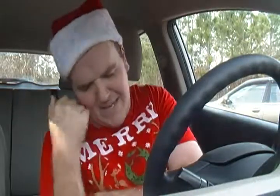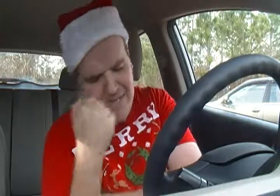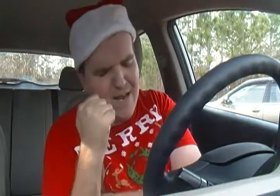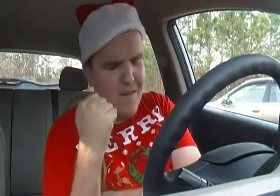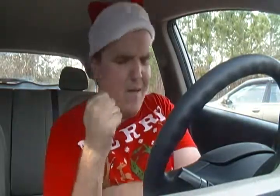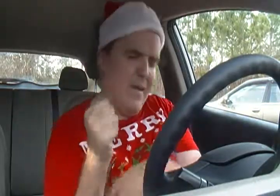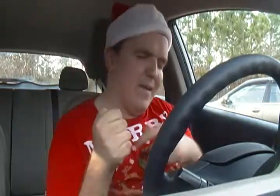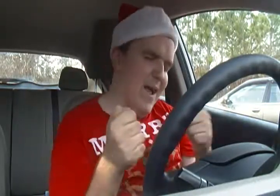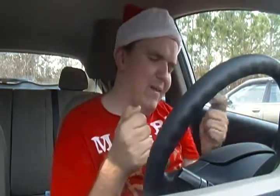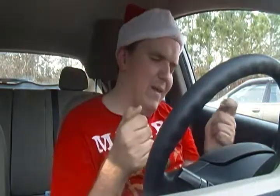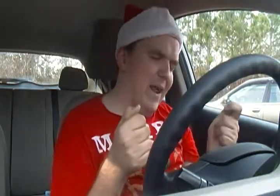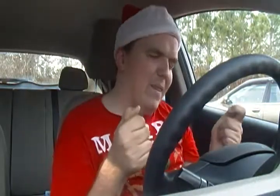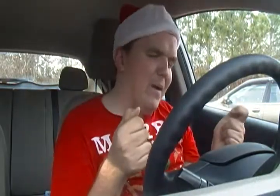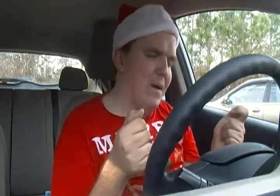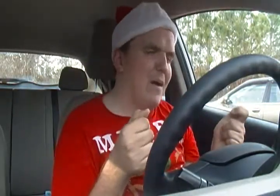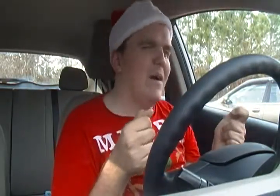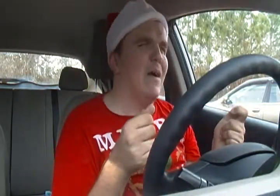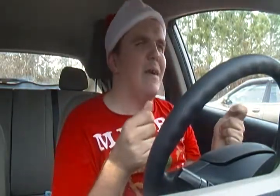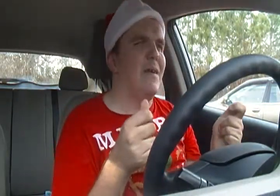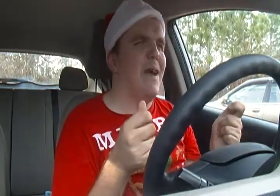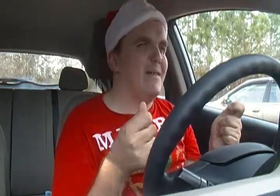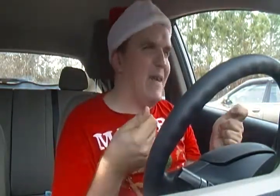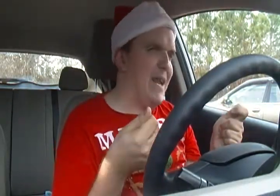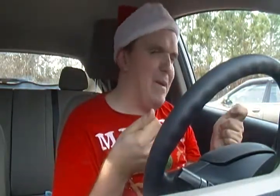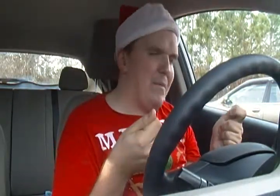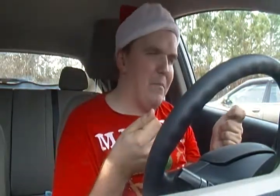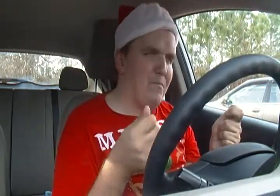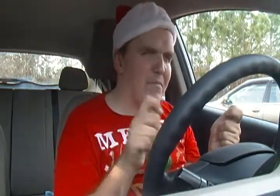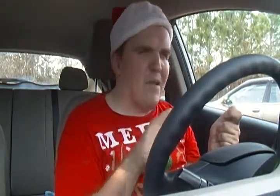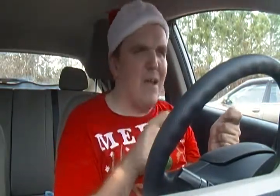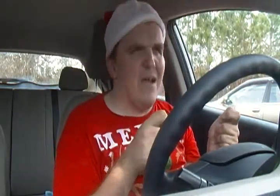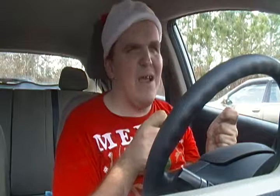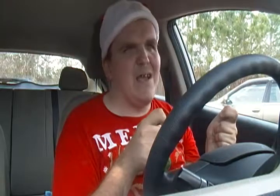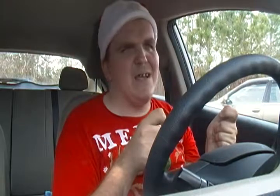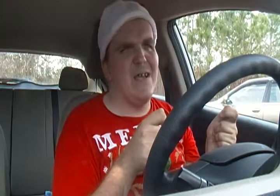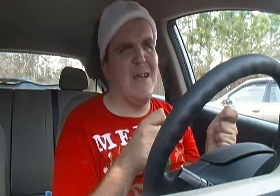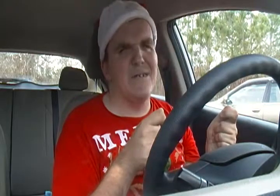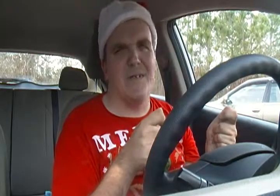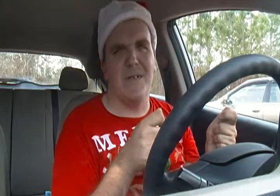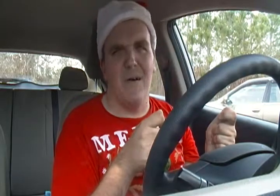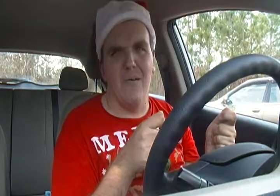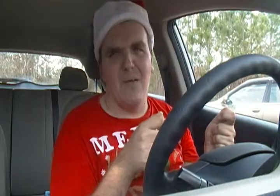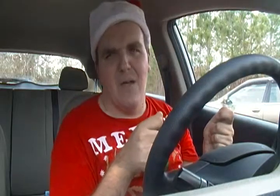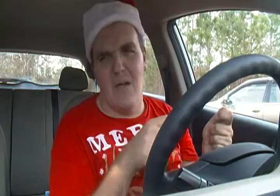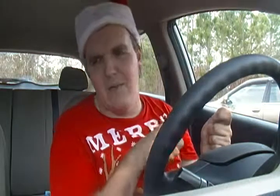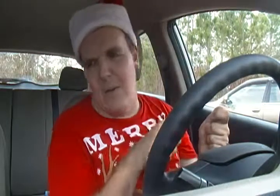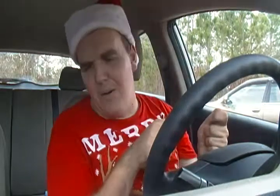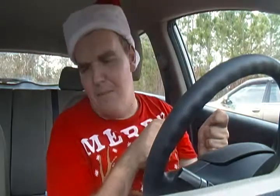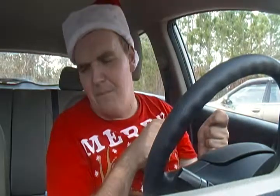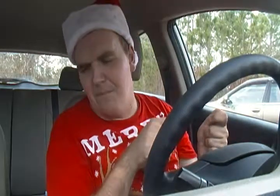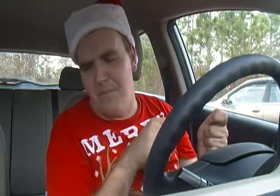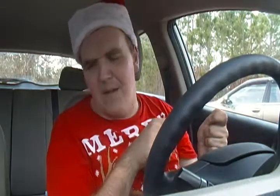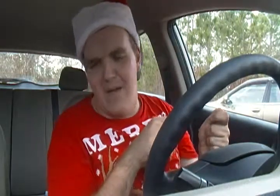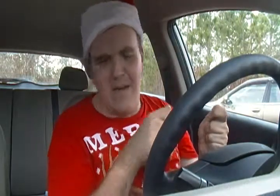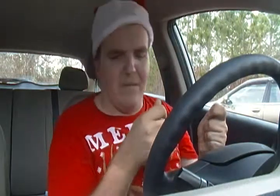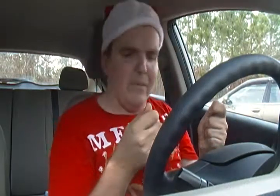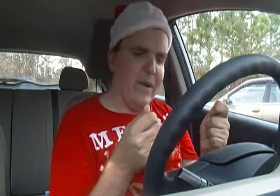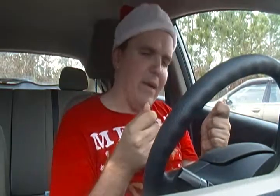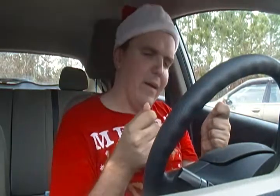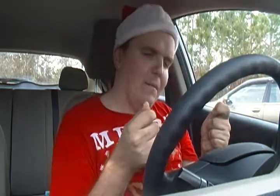like just standing there the dad's looking at the the dad's looking at the paper he uh he hears these dogs he's like what he ends up looking at it